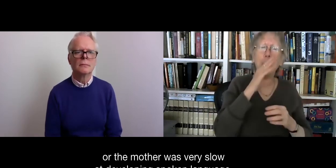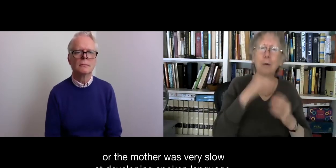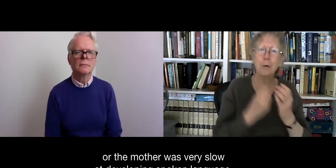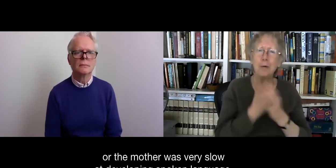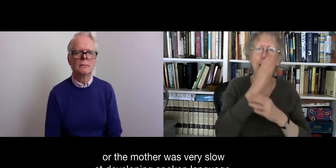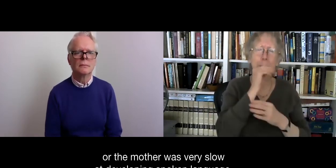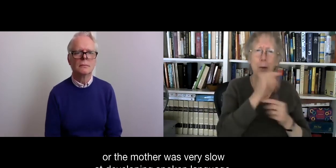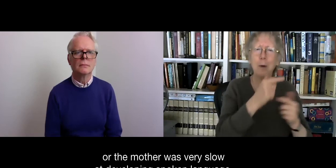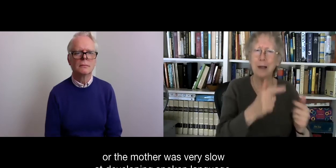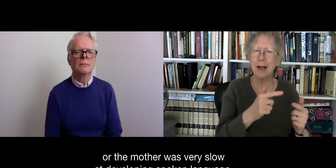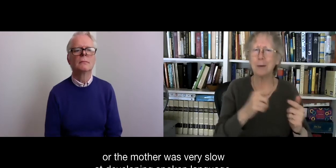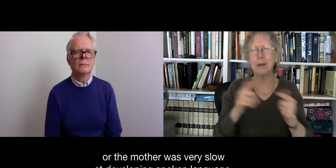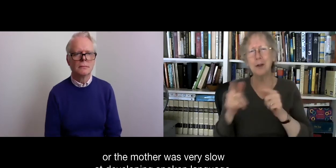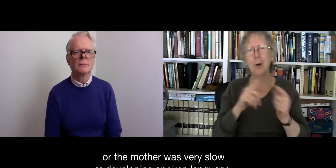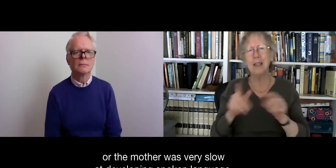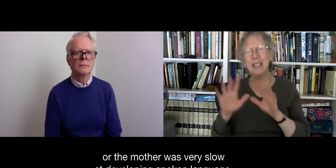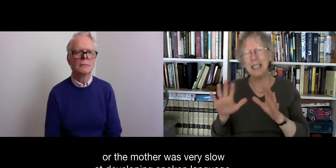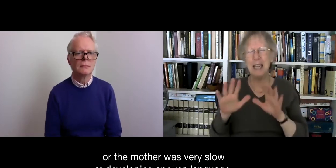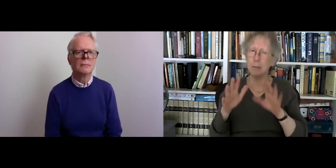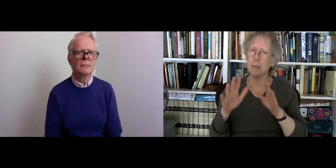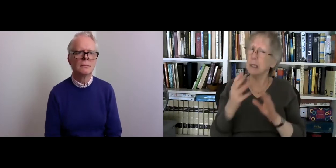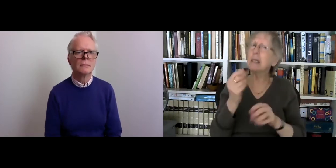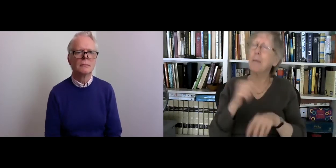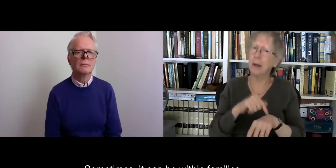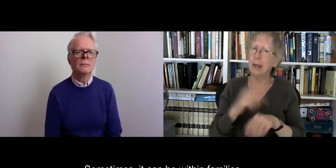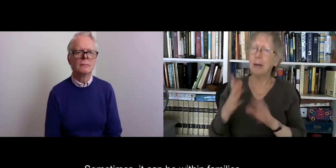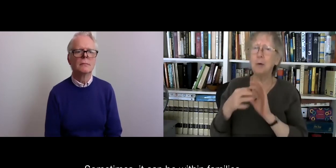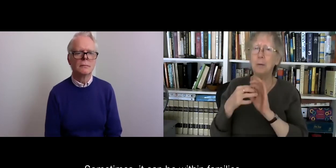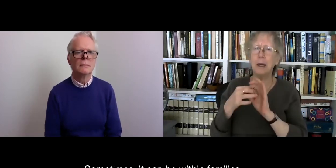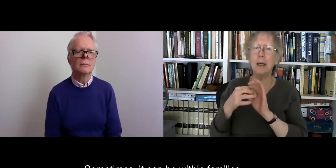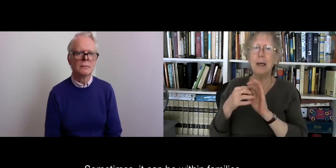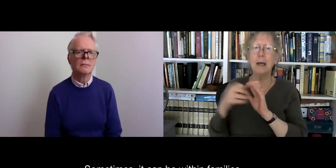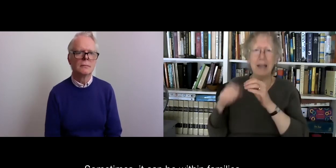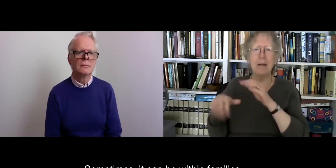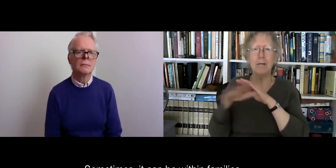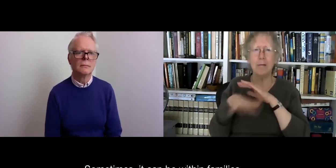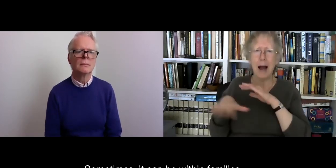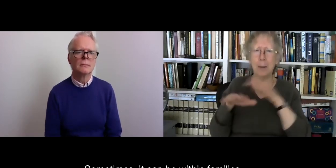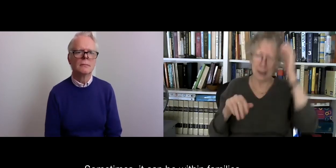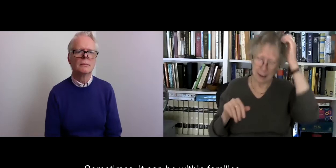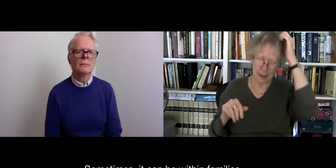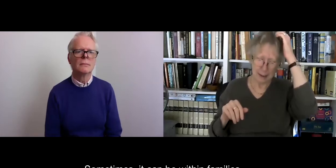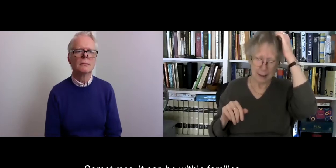very slow at developing spoken language. So sometimes it can be within